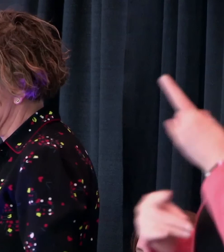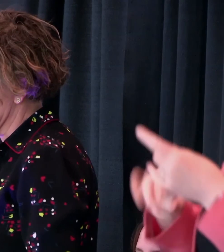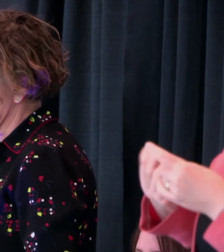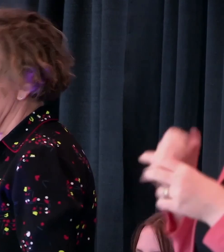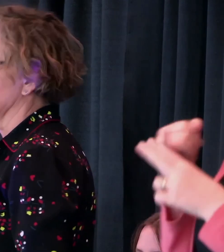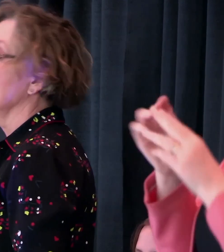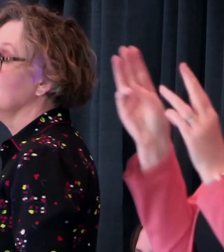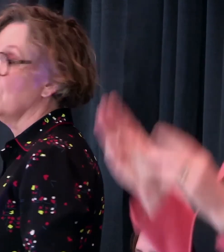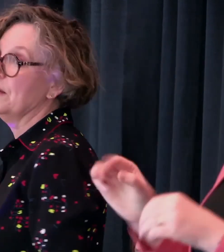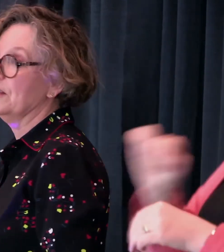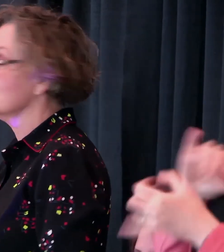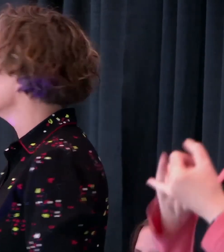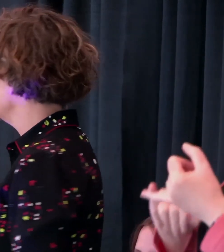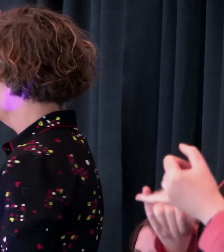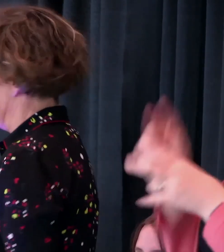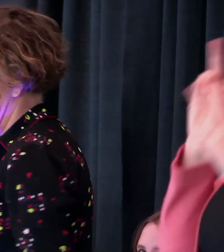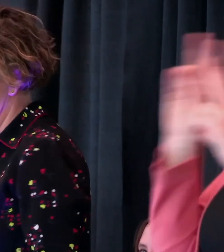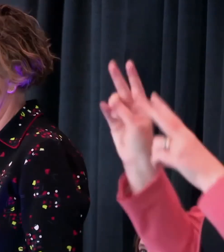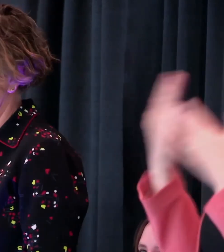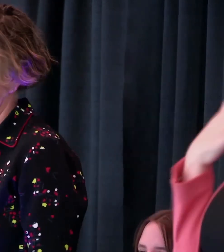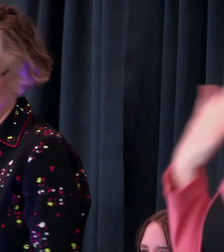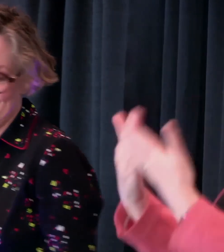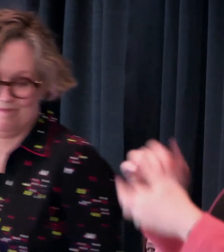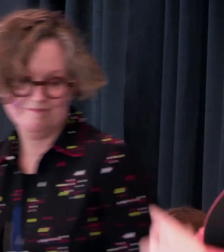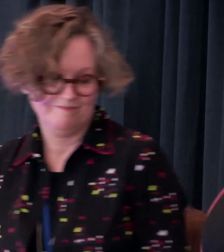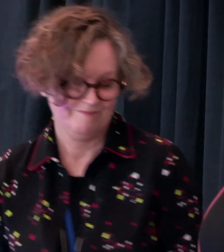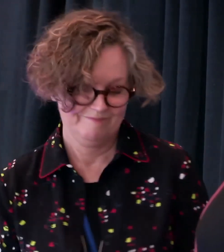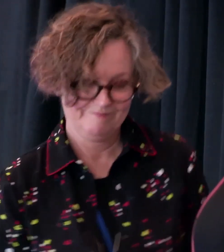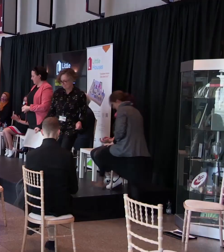museum visitors over the coming months. Thank you.